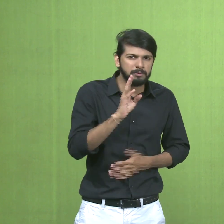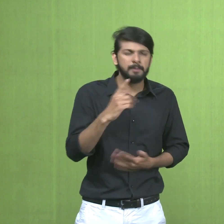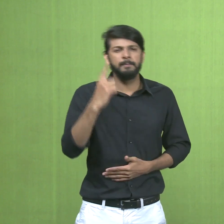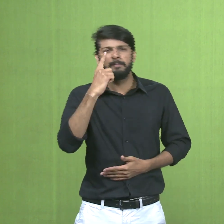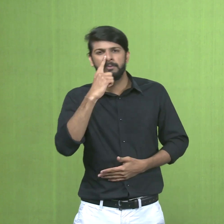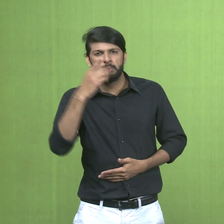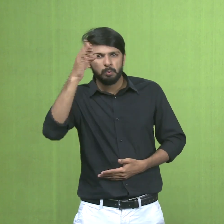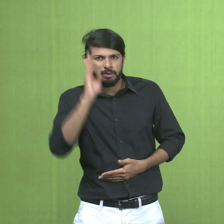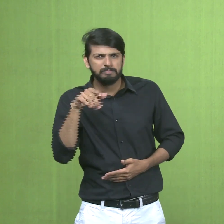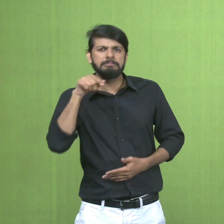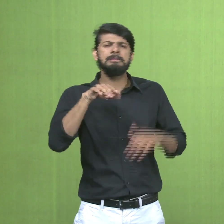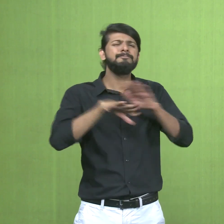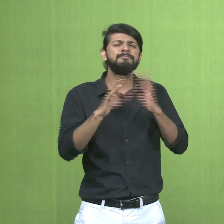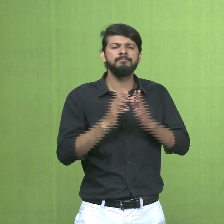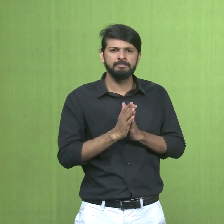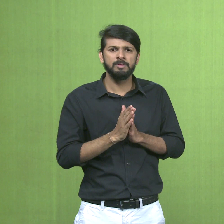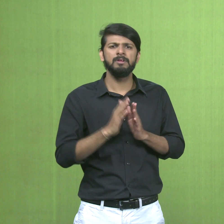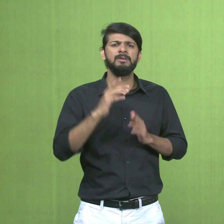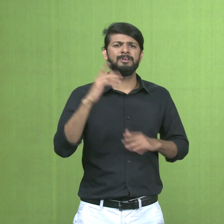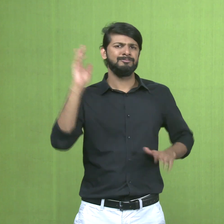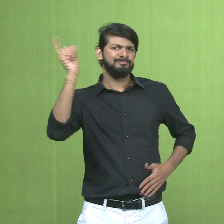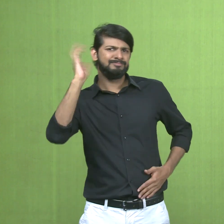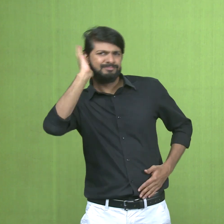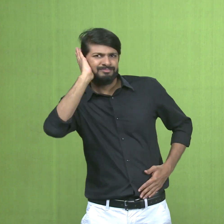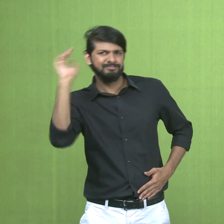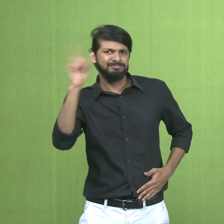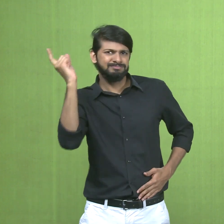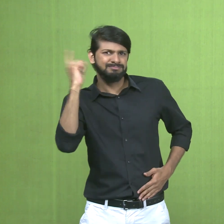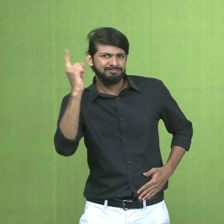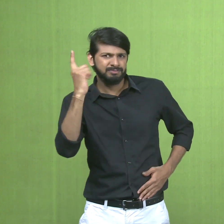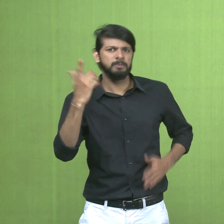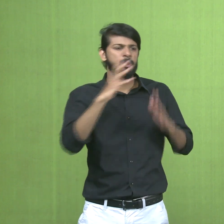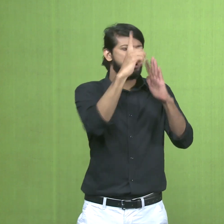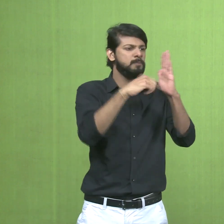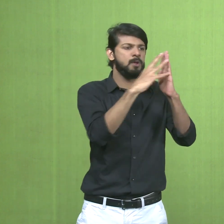The popular themes were the depiction of Hindu gods and goddesses.